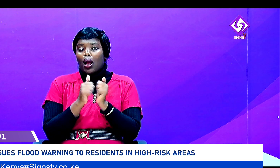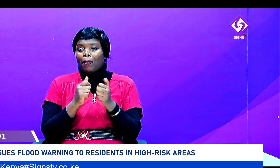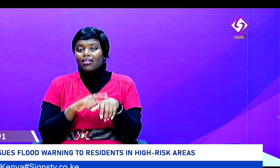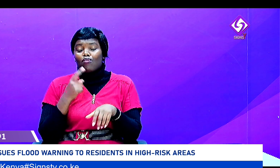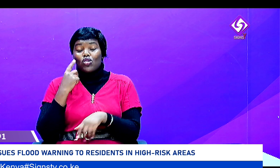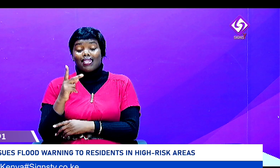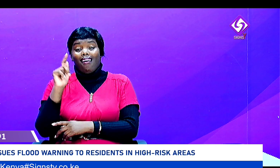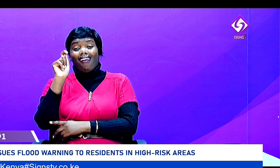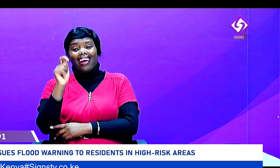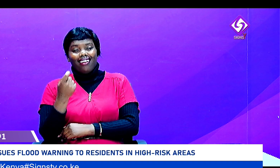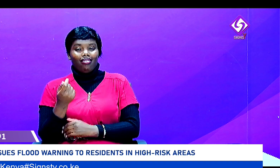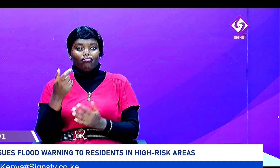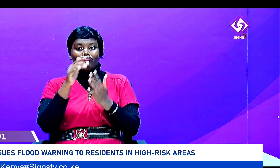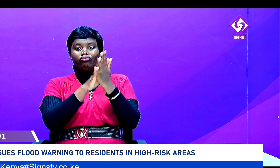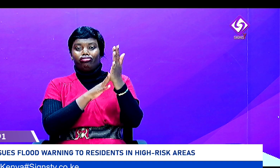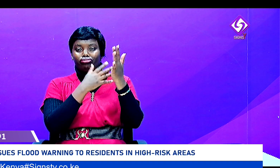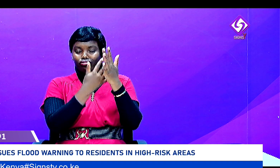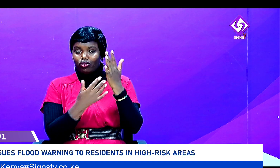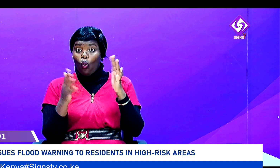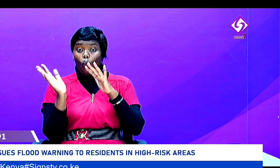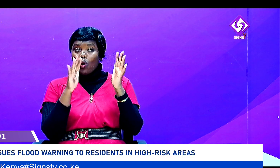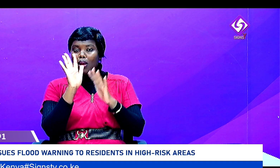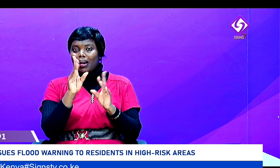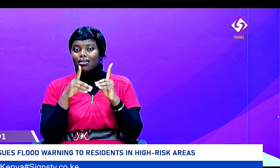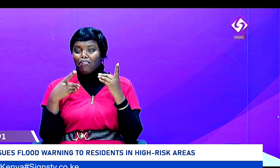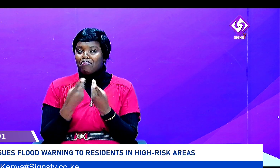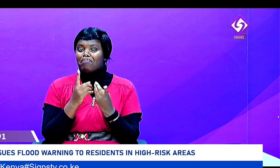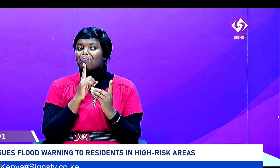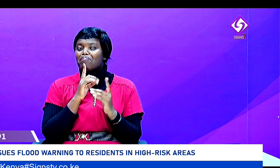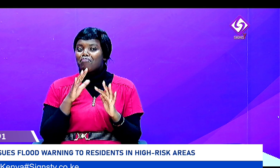as heavy rains are expected to continue across the country.